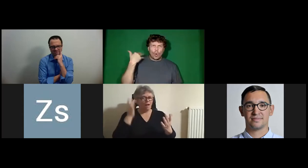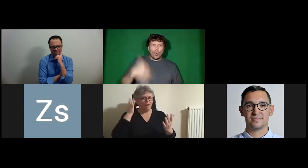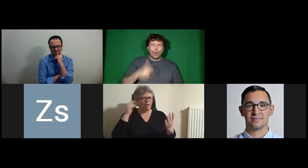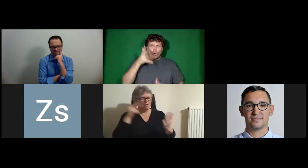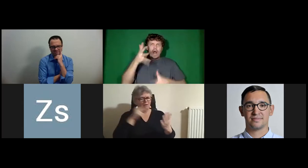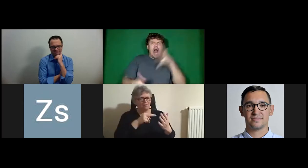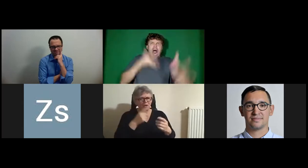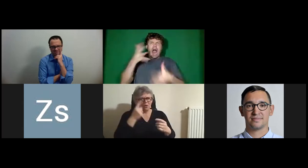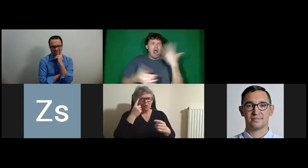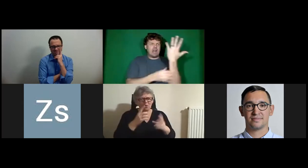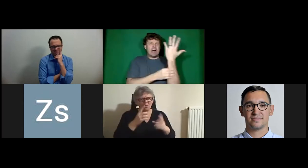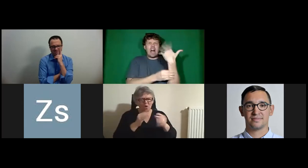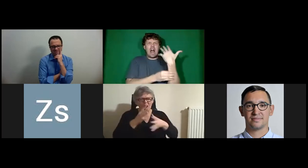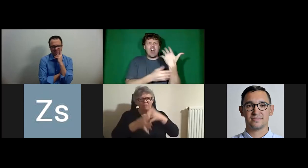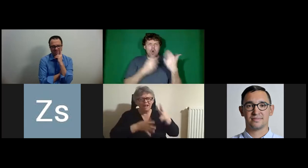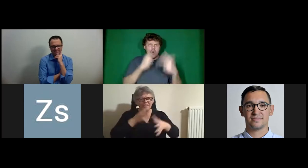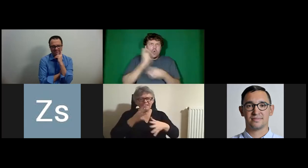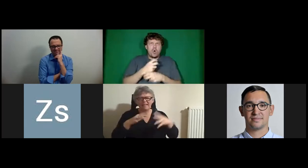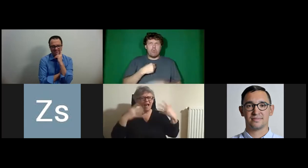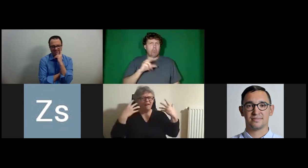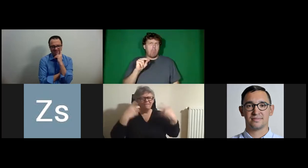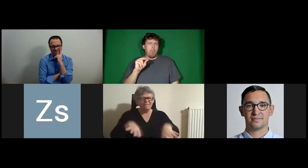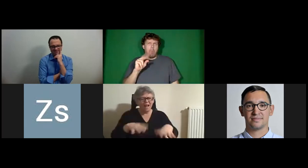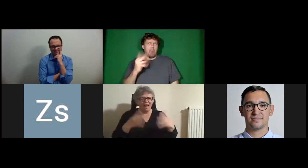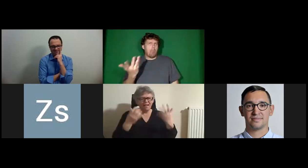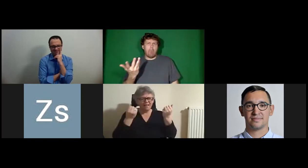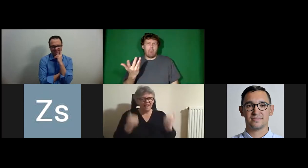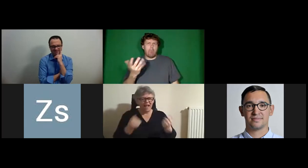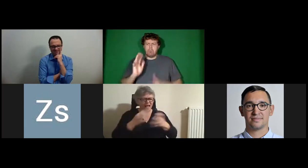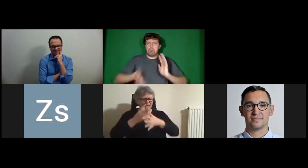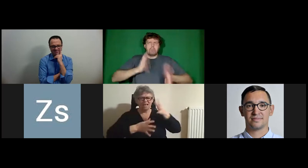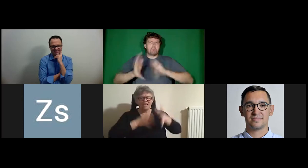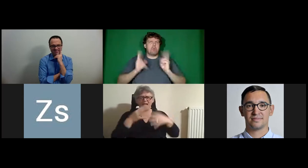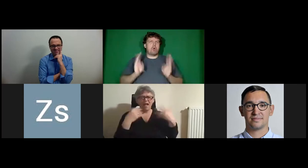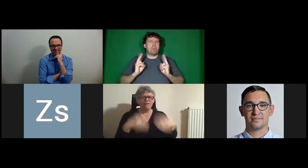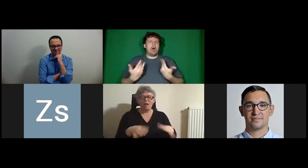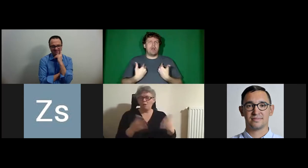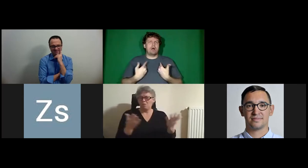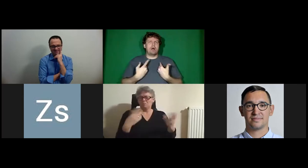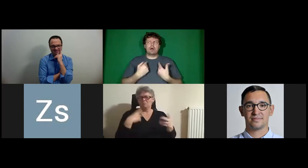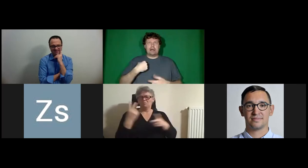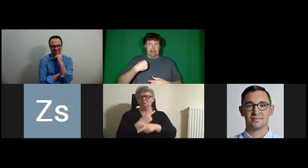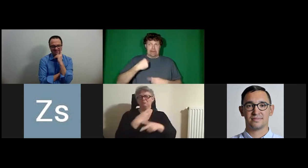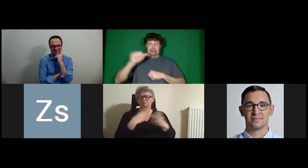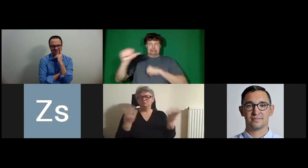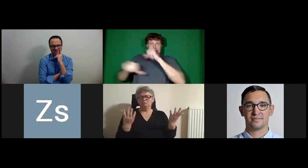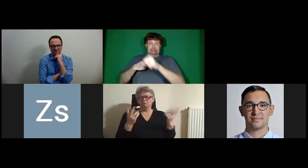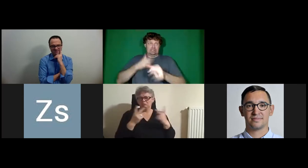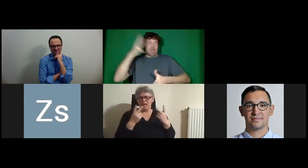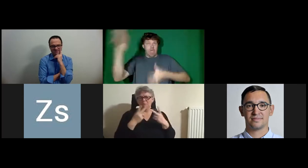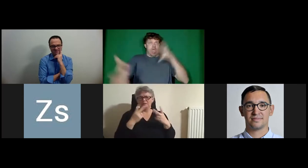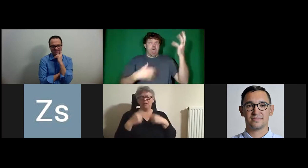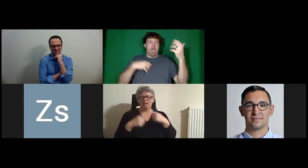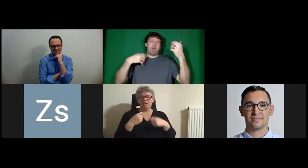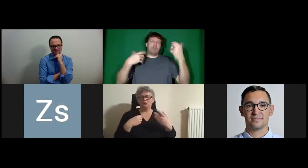And many hearing people would look at me and say, my goodness, you're like talking so long. And does it hurt? Is it